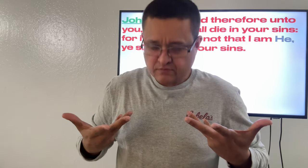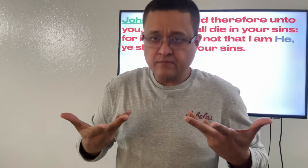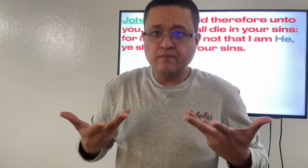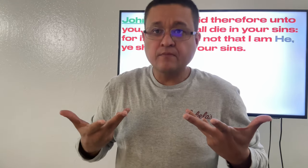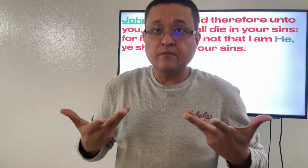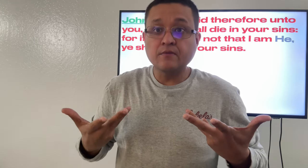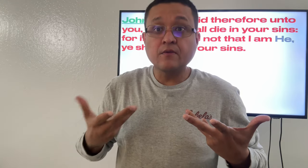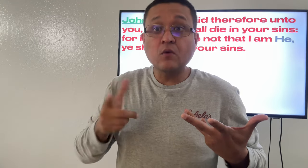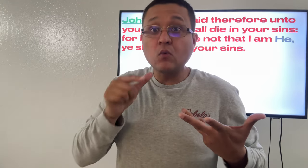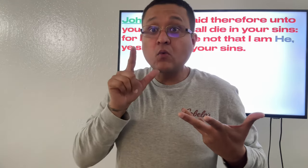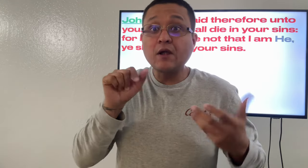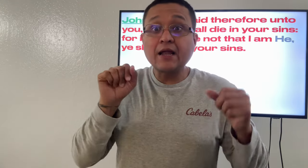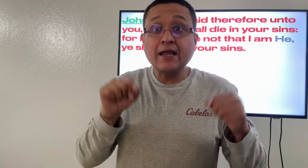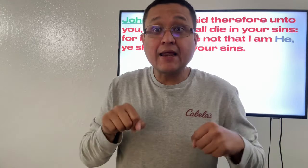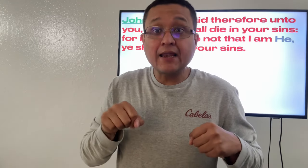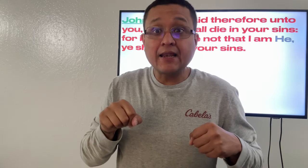So if I want to sit on my life, what do I do?